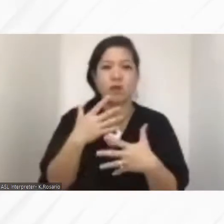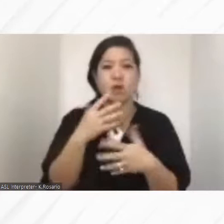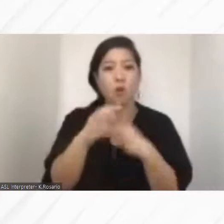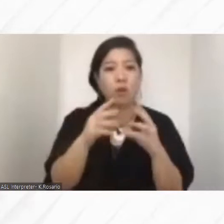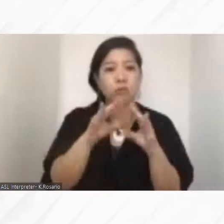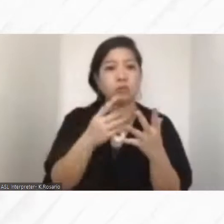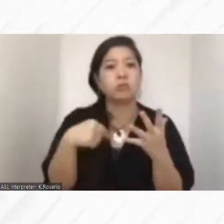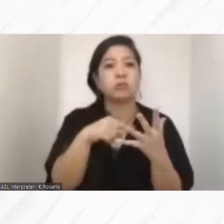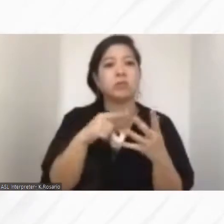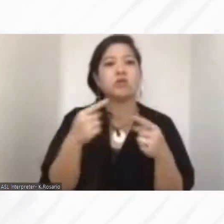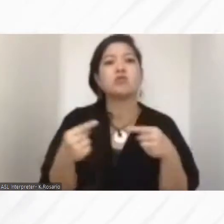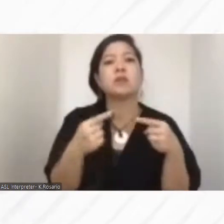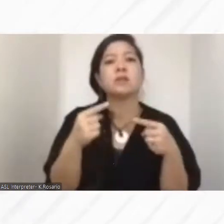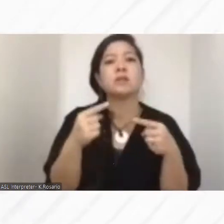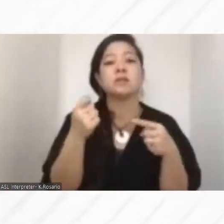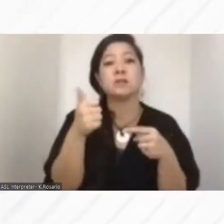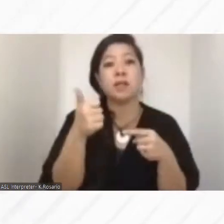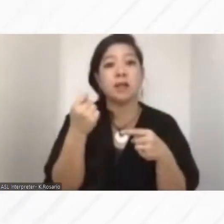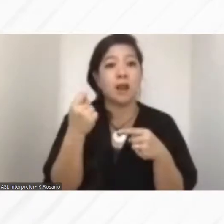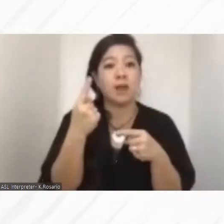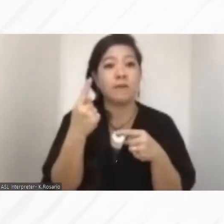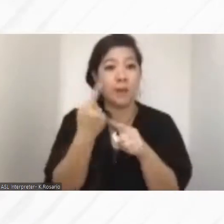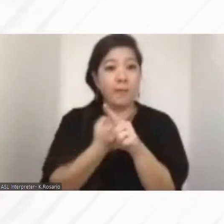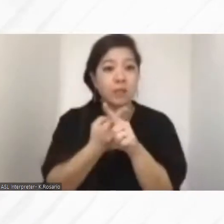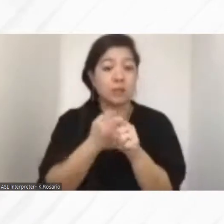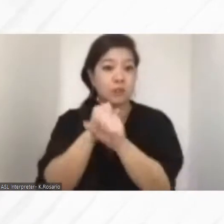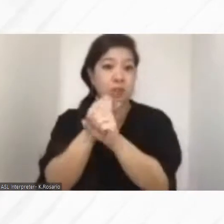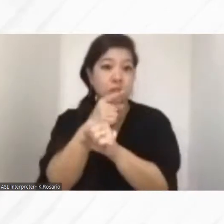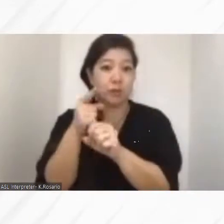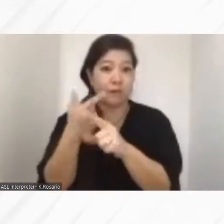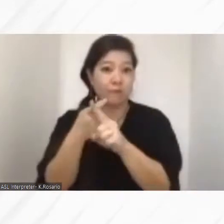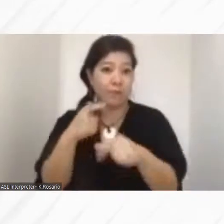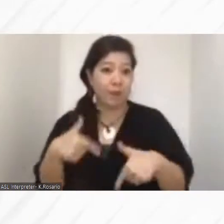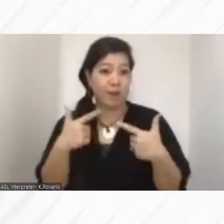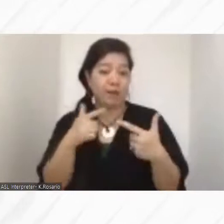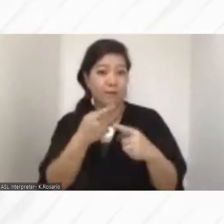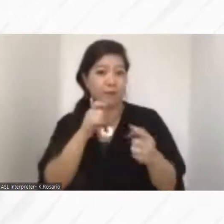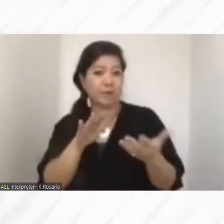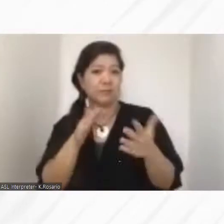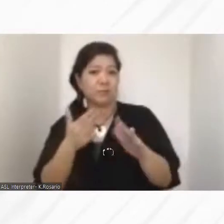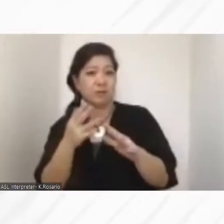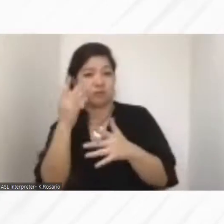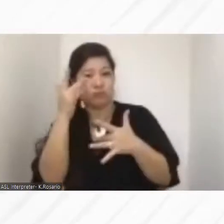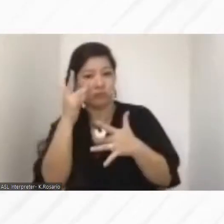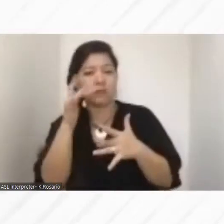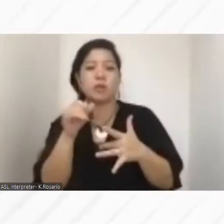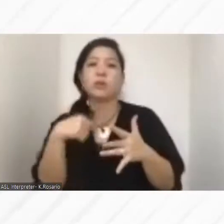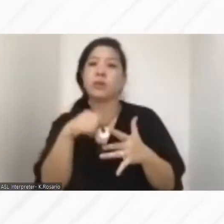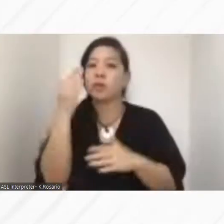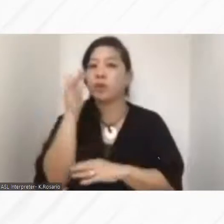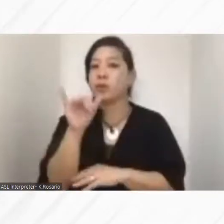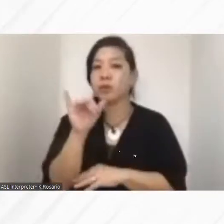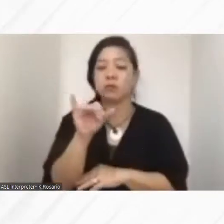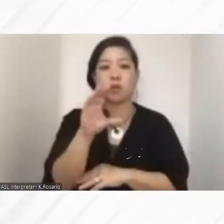11 months to protect human life from a novel and deadly adversary. Indeed, we know COVID-19 and its